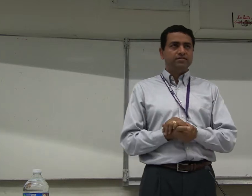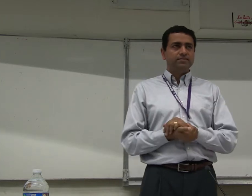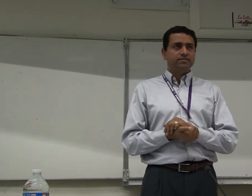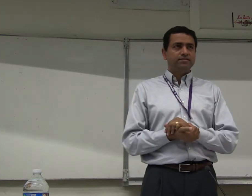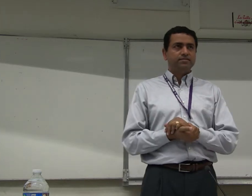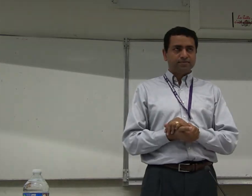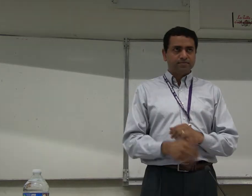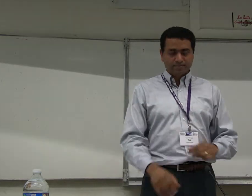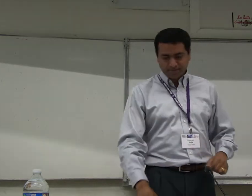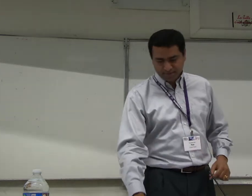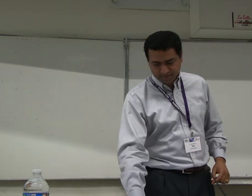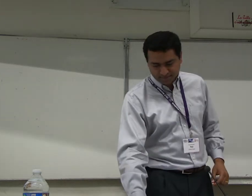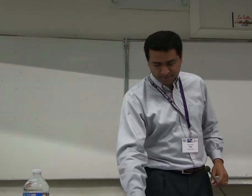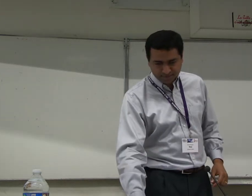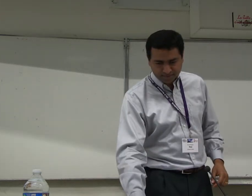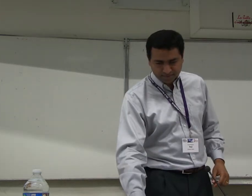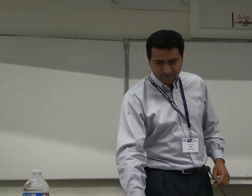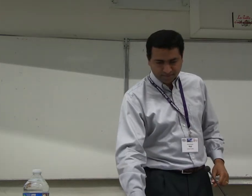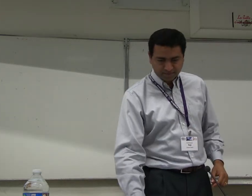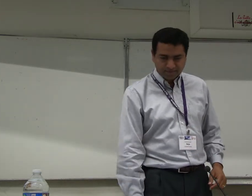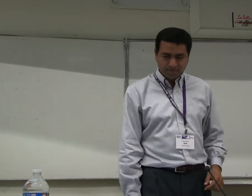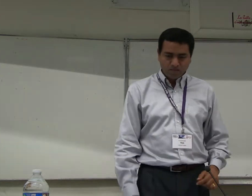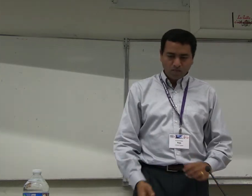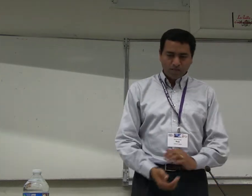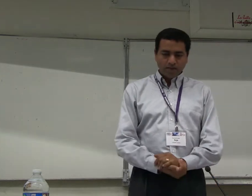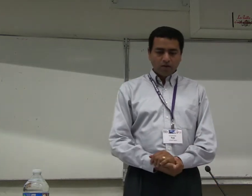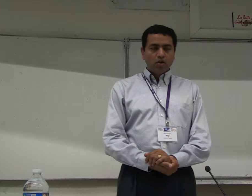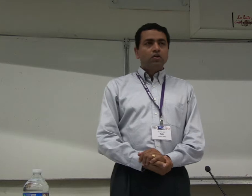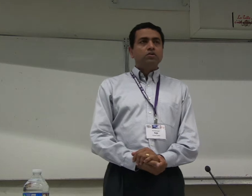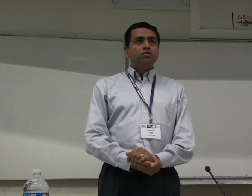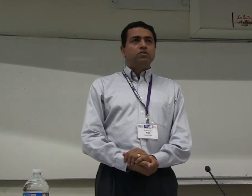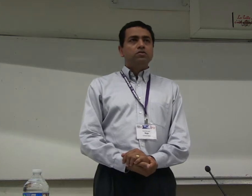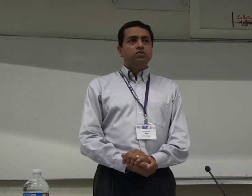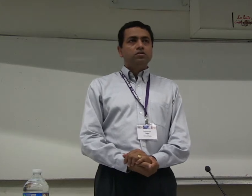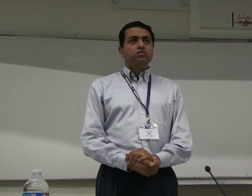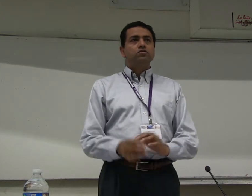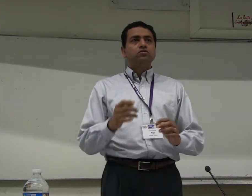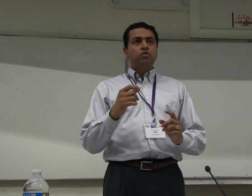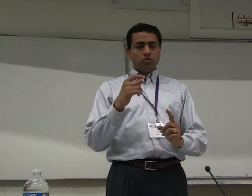lot of benefits in using this this type of additional